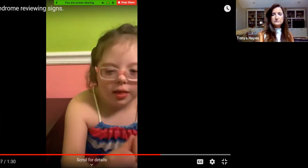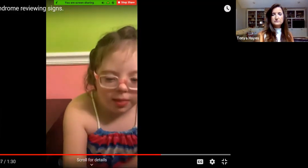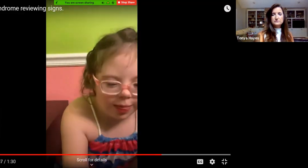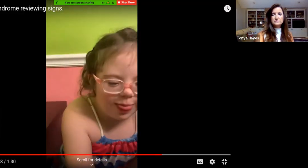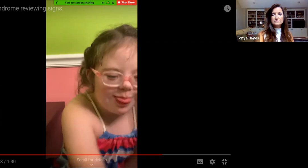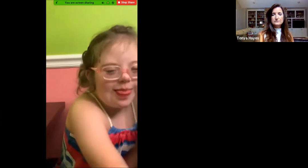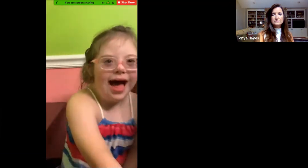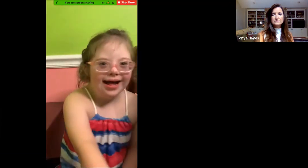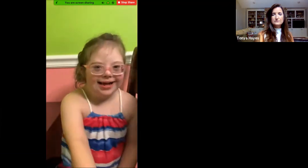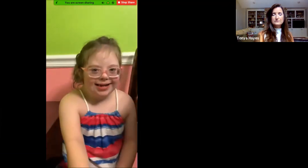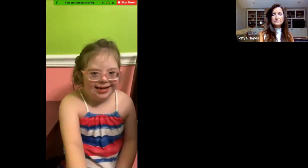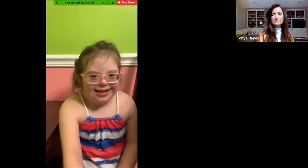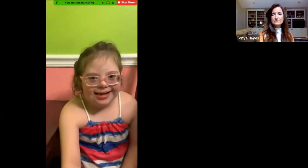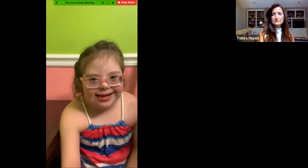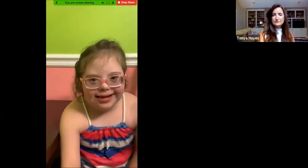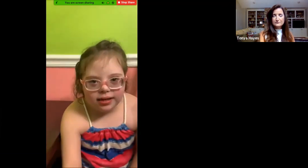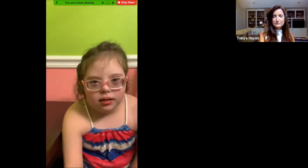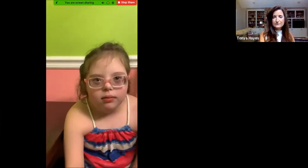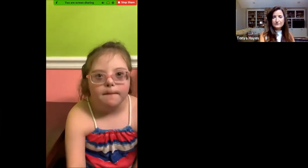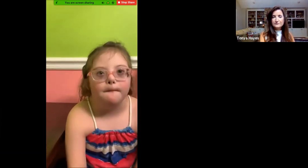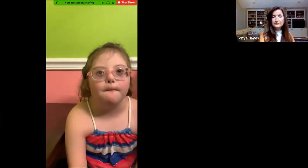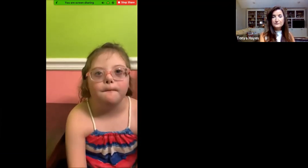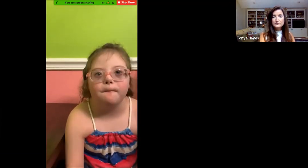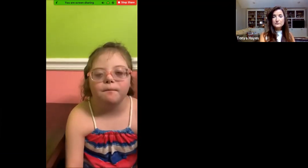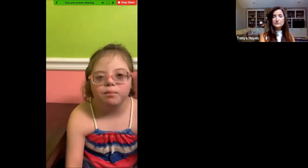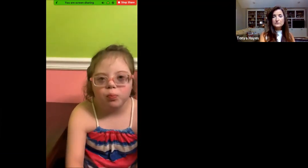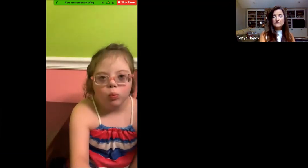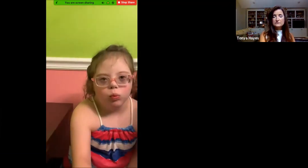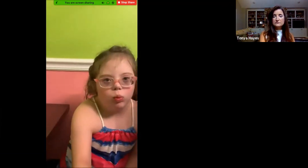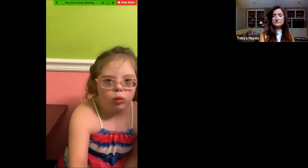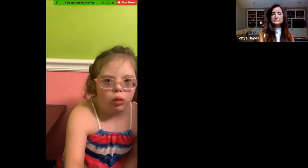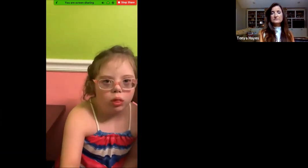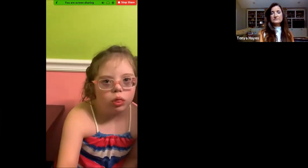kiss? Oh, put your tongue in when you kiss.